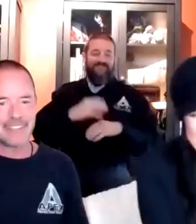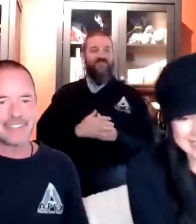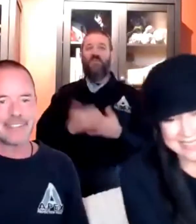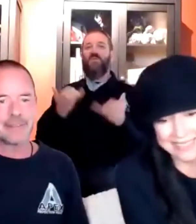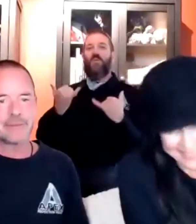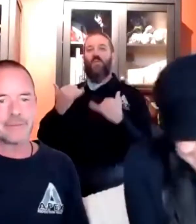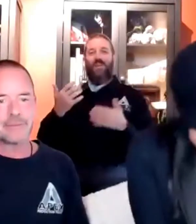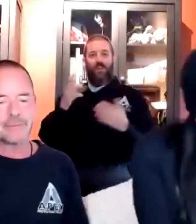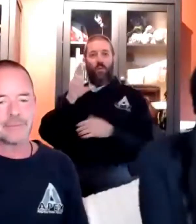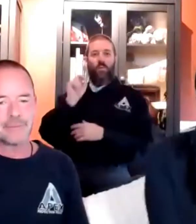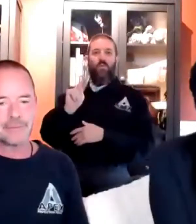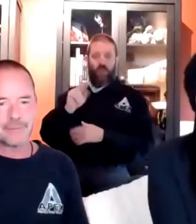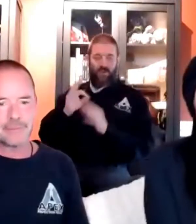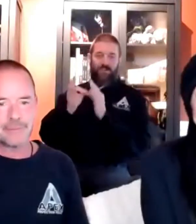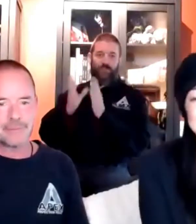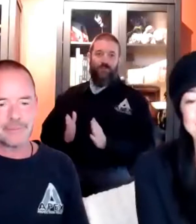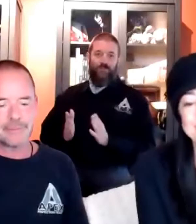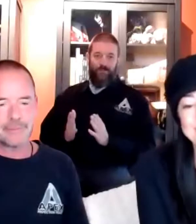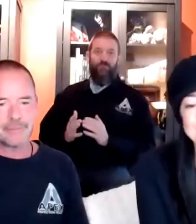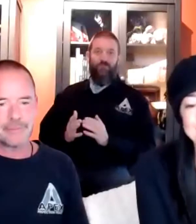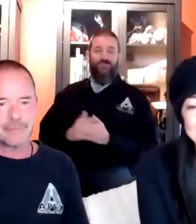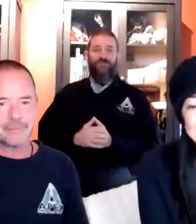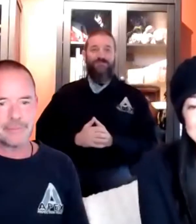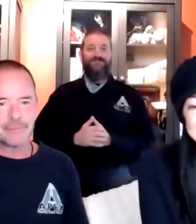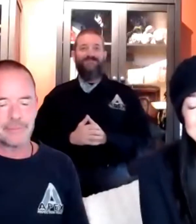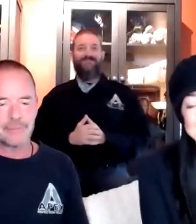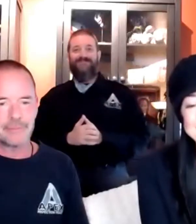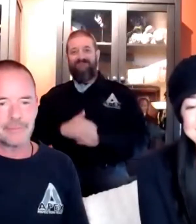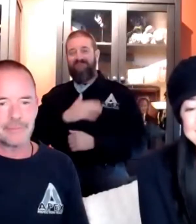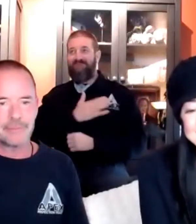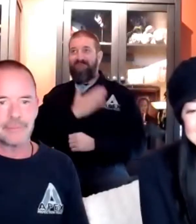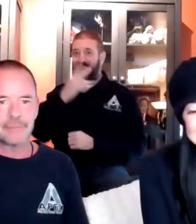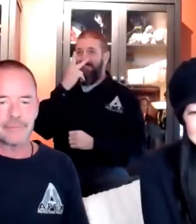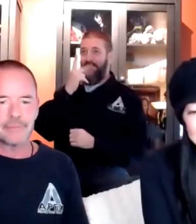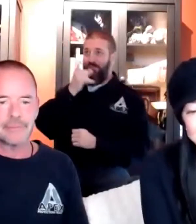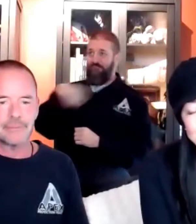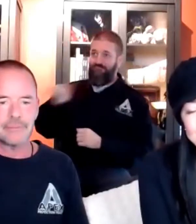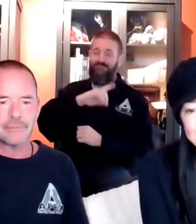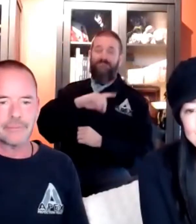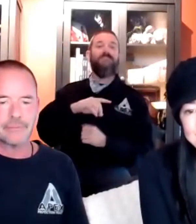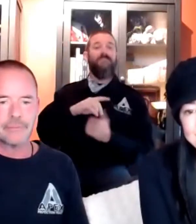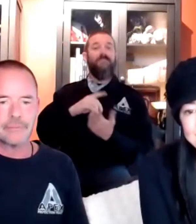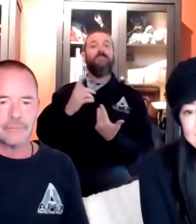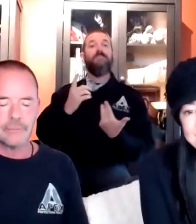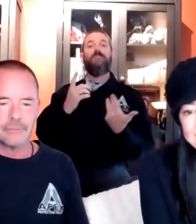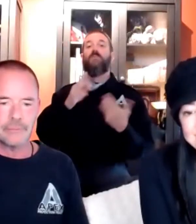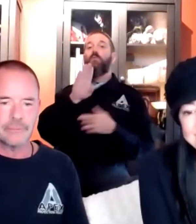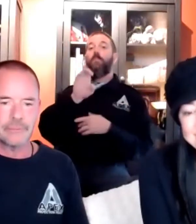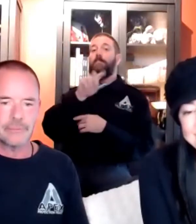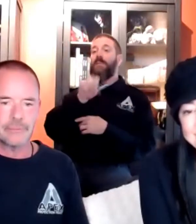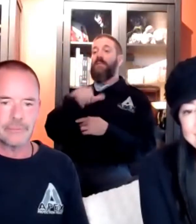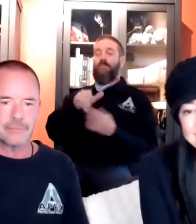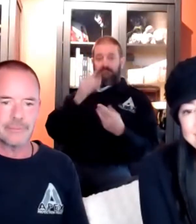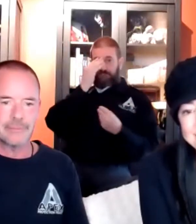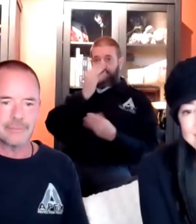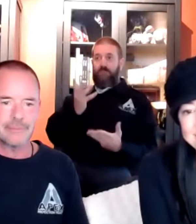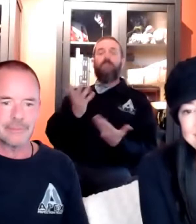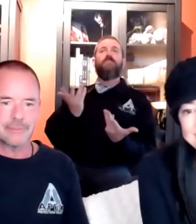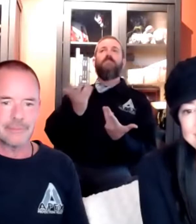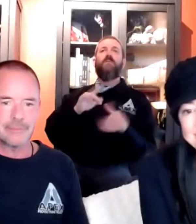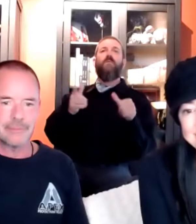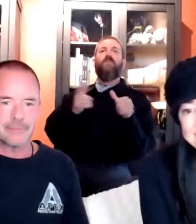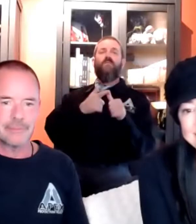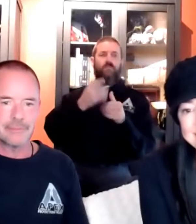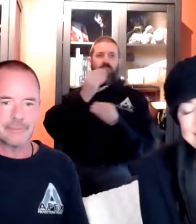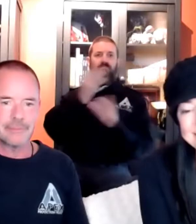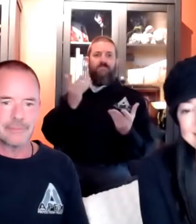us. Yes, good to see you. Good to see you again. Okay, so the first thing I want to talk about is we saw a lot of food making